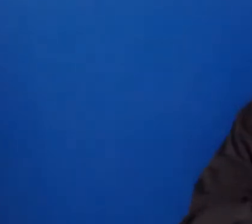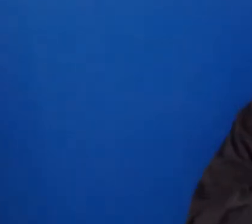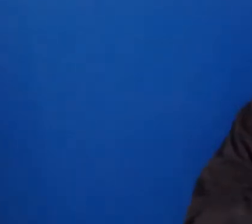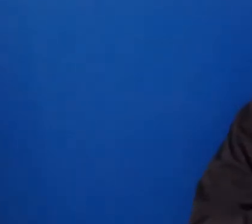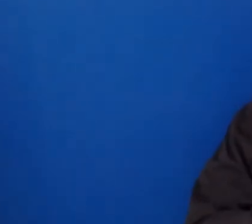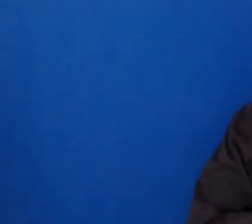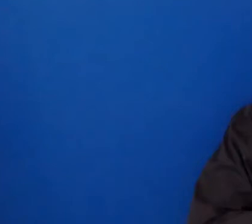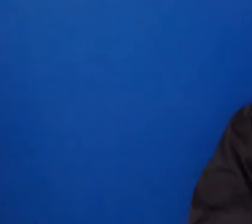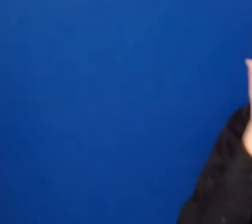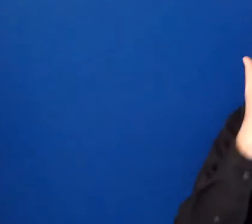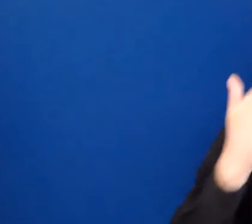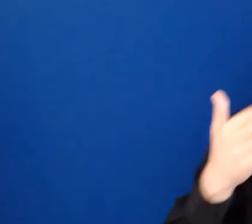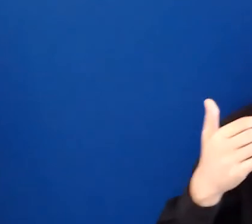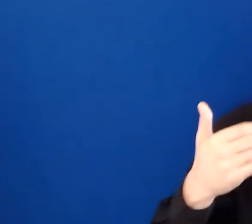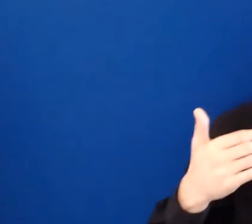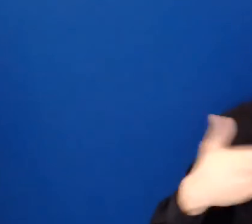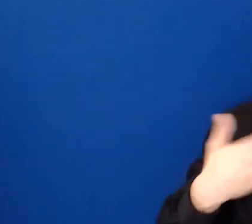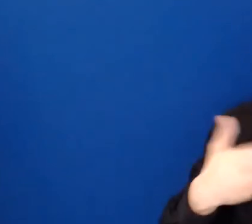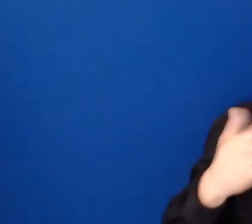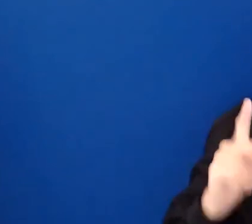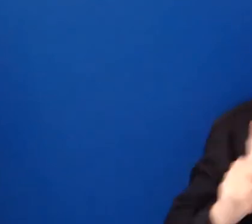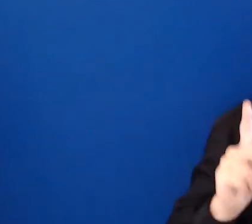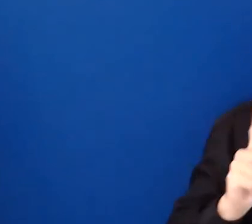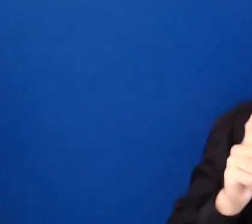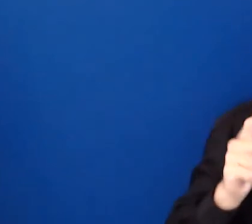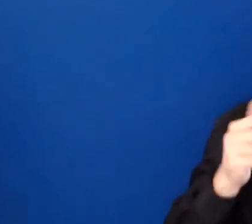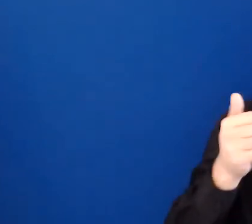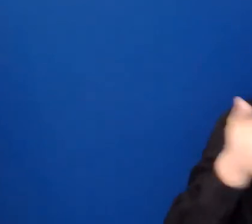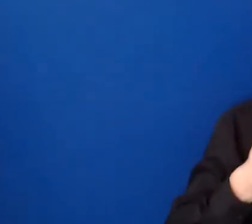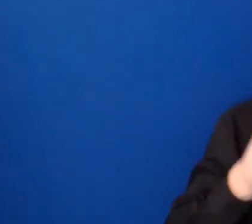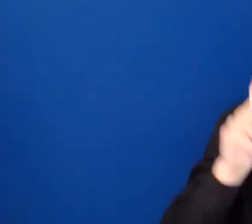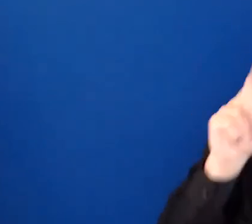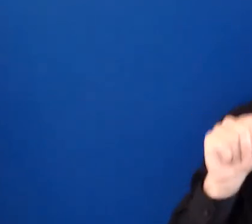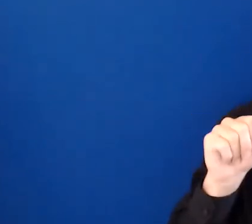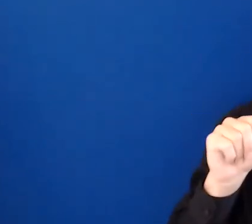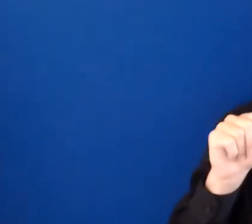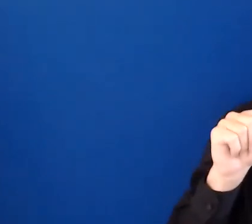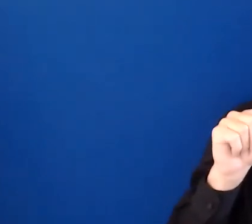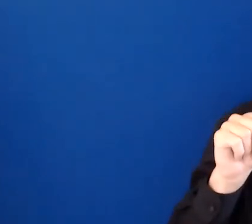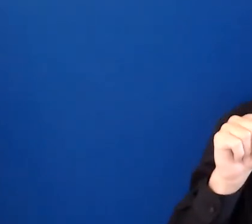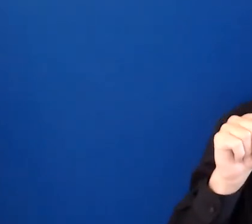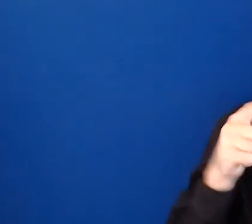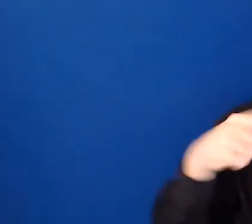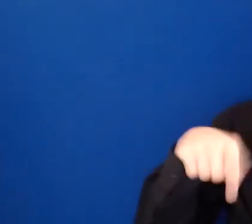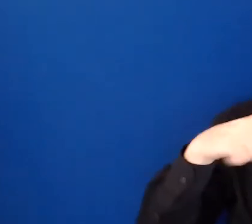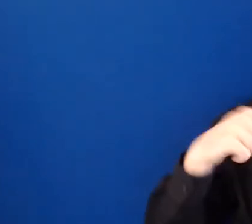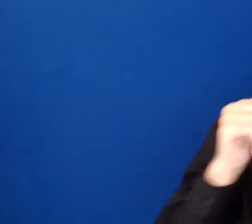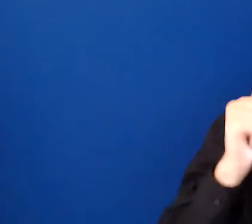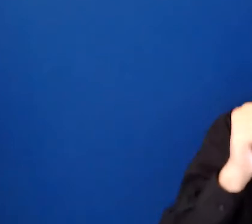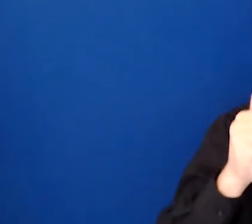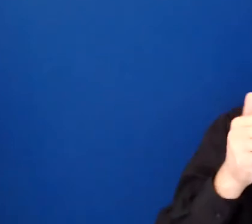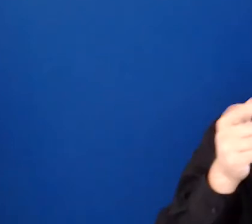young adults with disabilities within Able. So it's almost like a smaller youth SIL within our